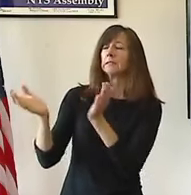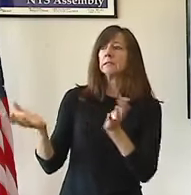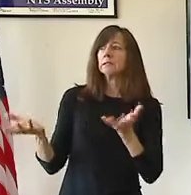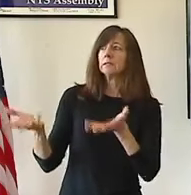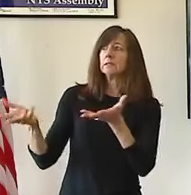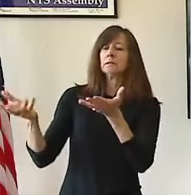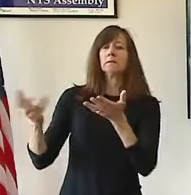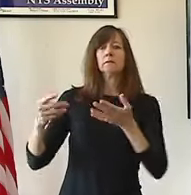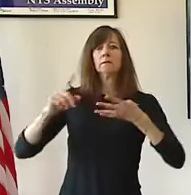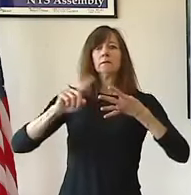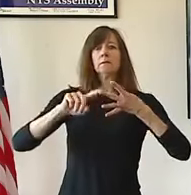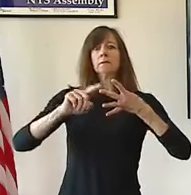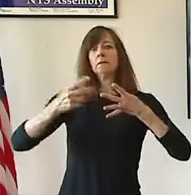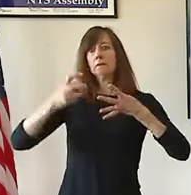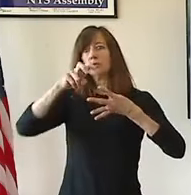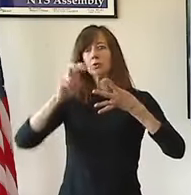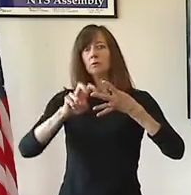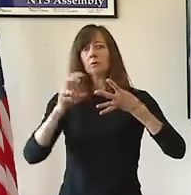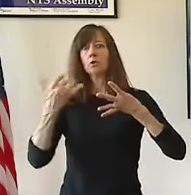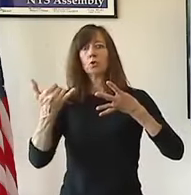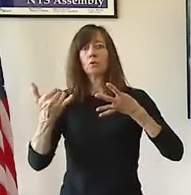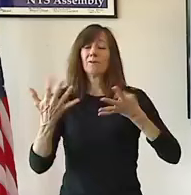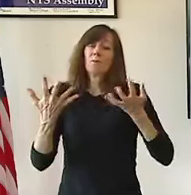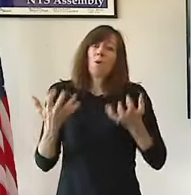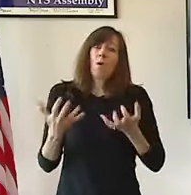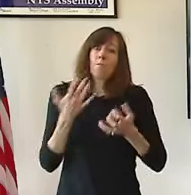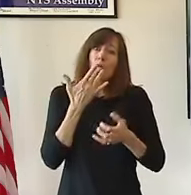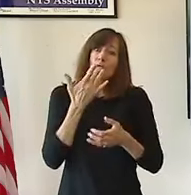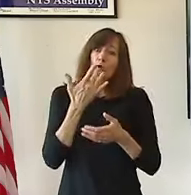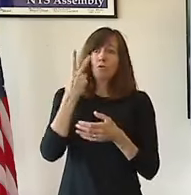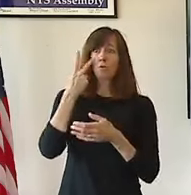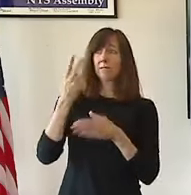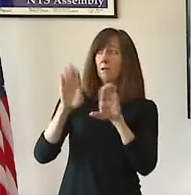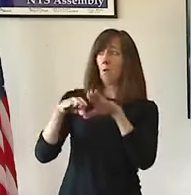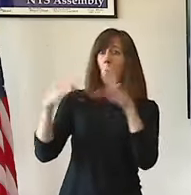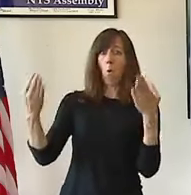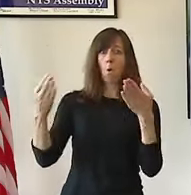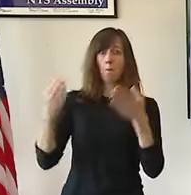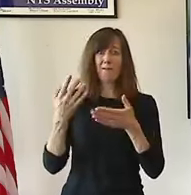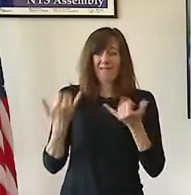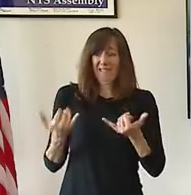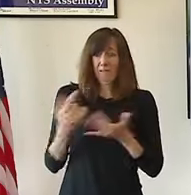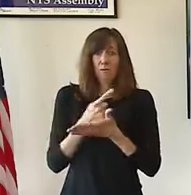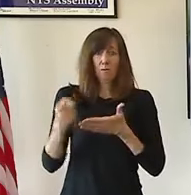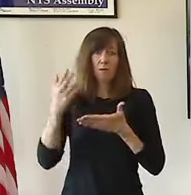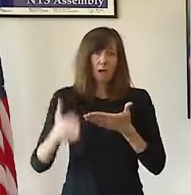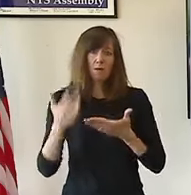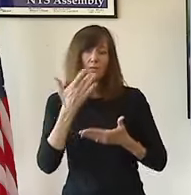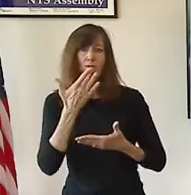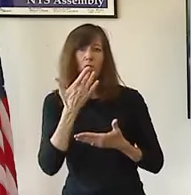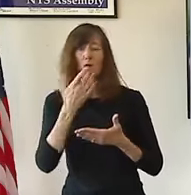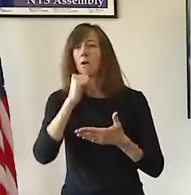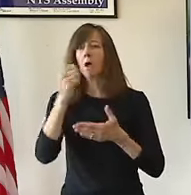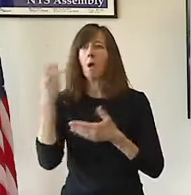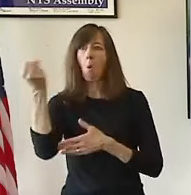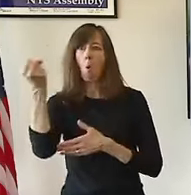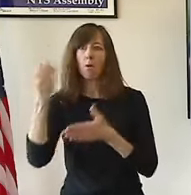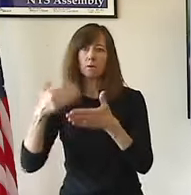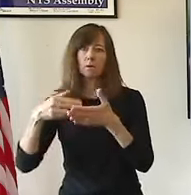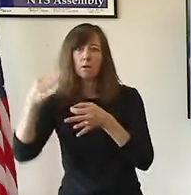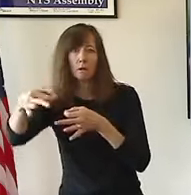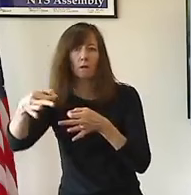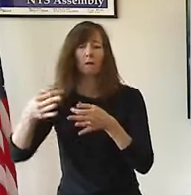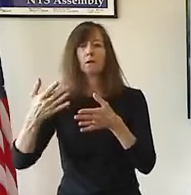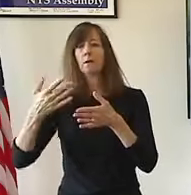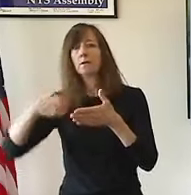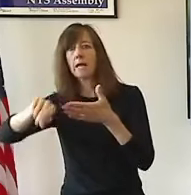moment, we'd like to see Phase 2 begin this weekend. So if we'll continue to voice that concern, we'll continue to